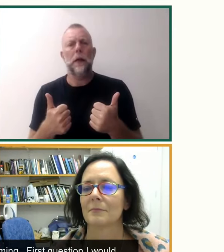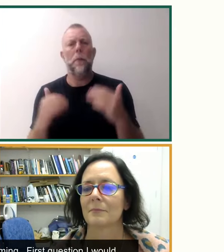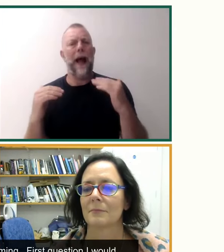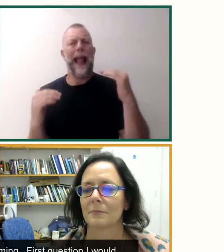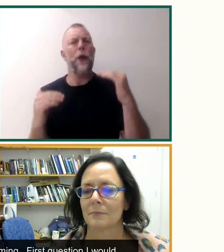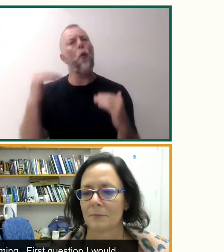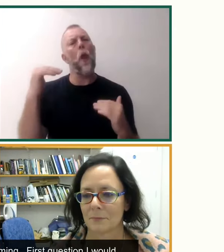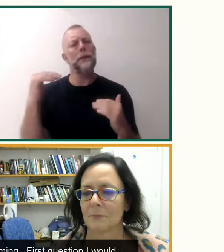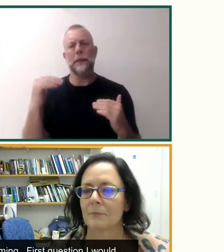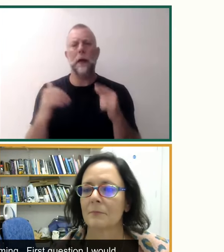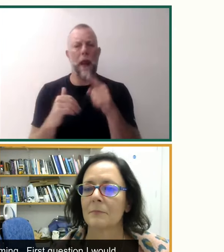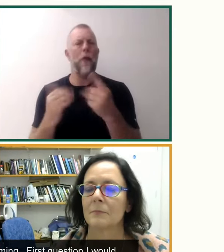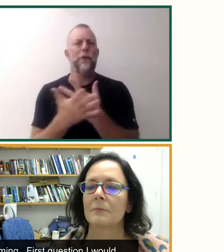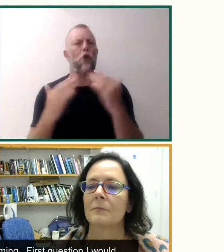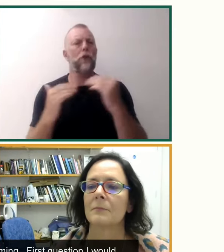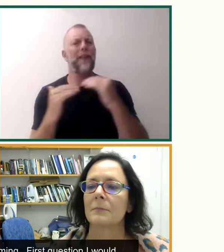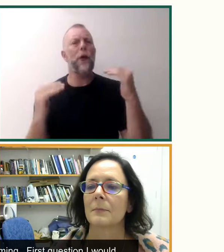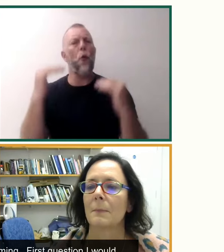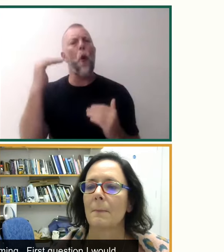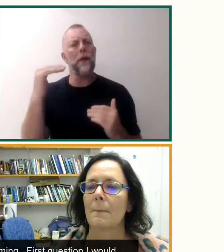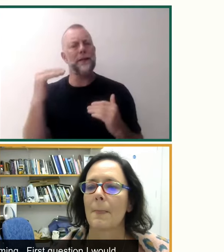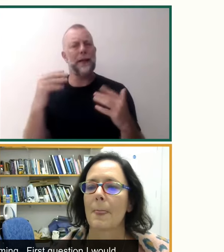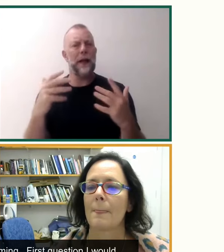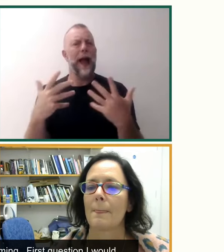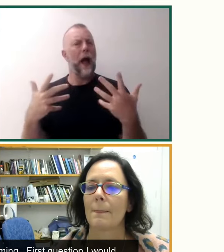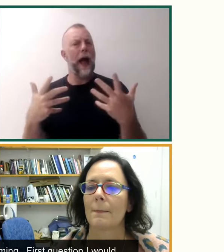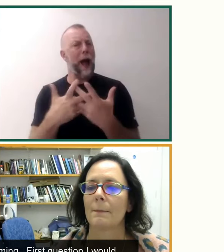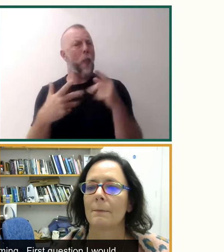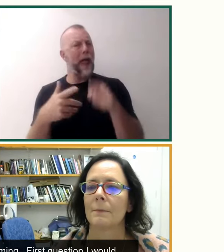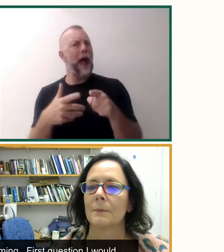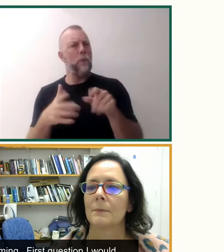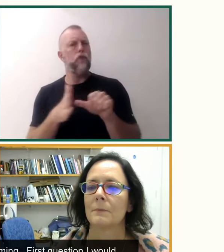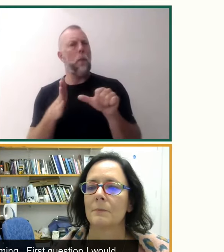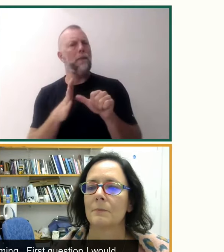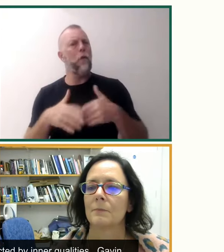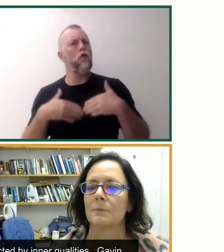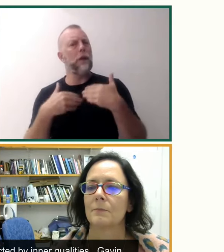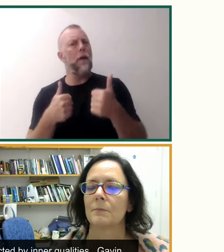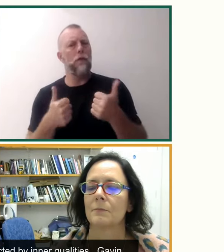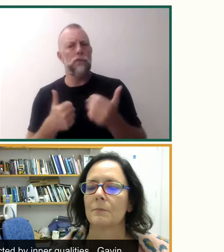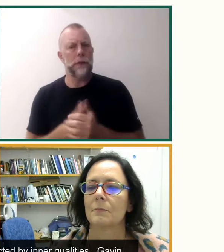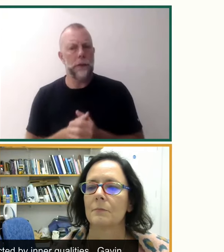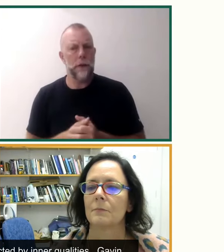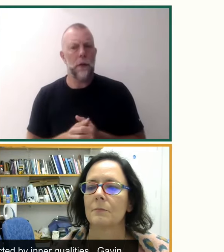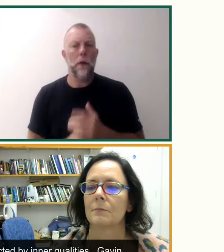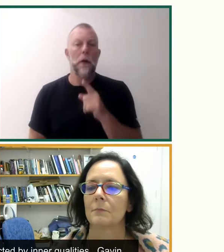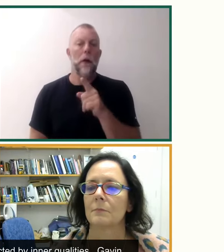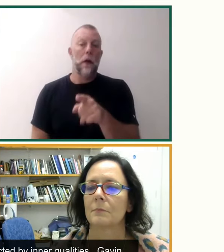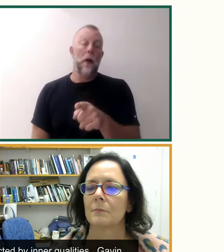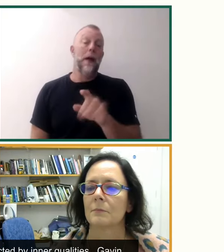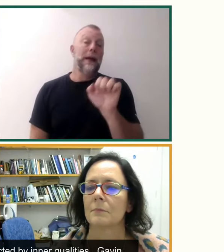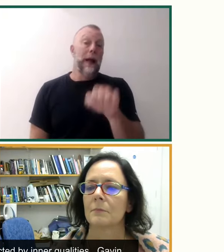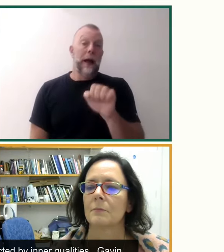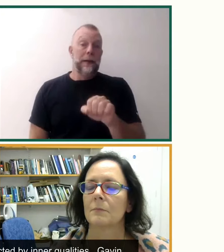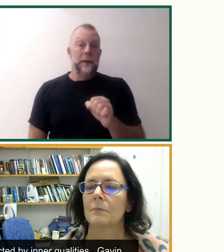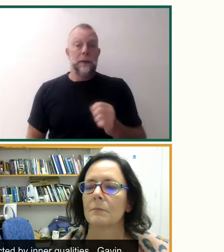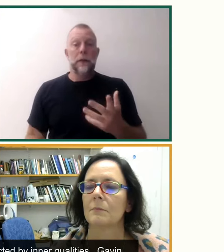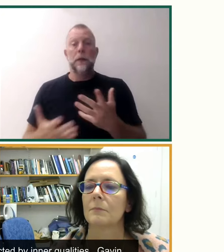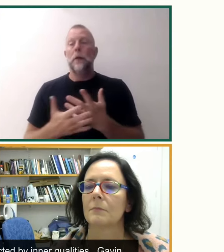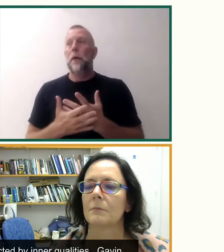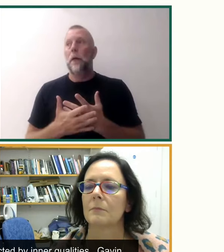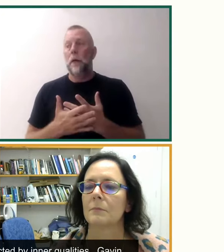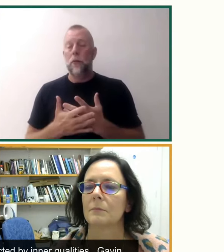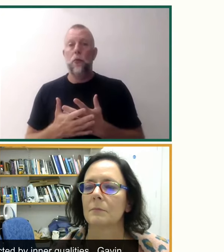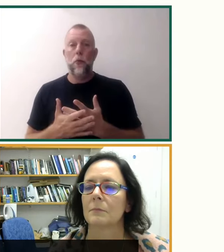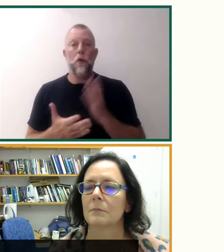inequalities? Gavin, to you, you must see that sharply. Well, yeah, of course. I mean, it's hugely dictated